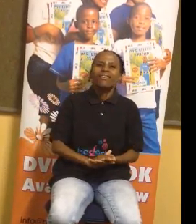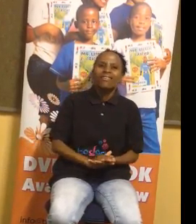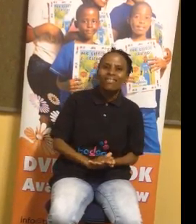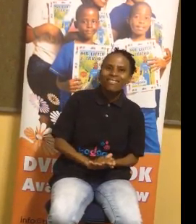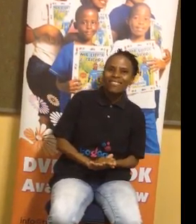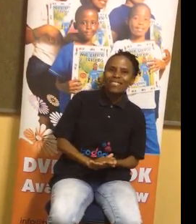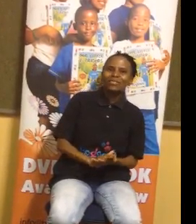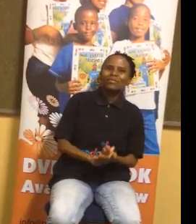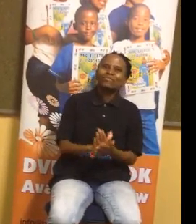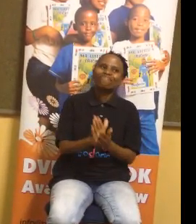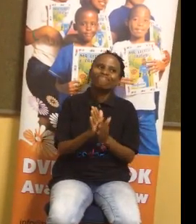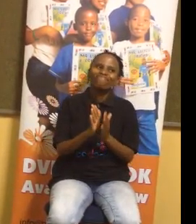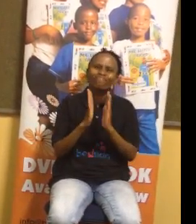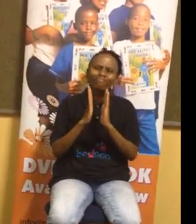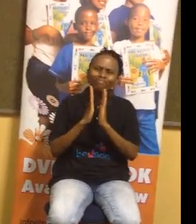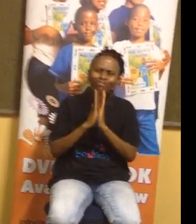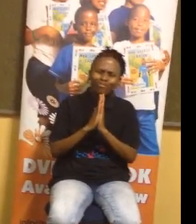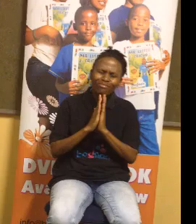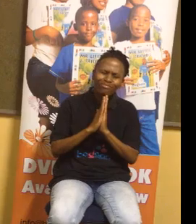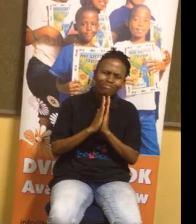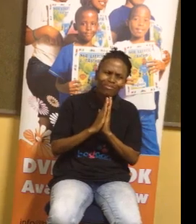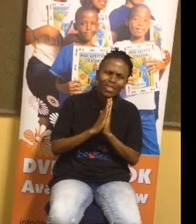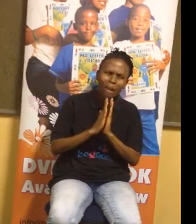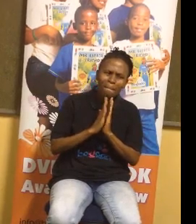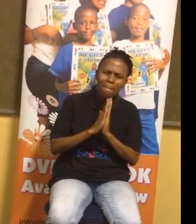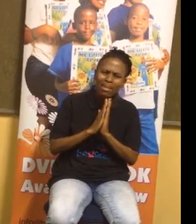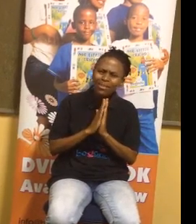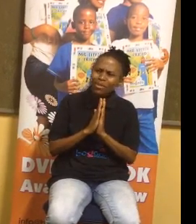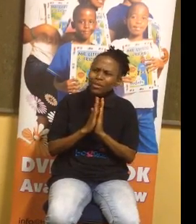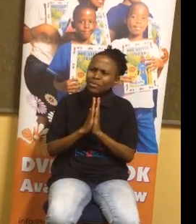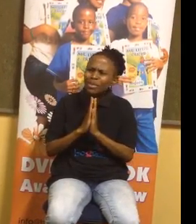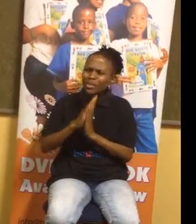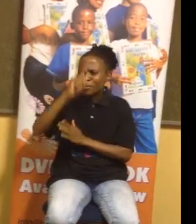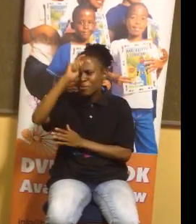Please, boys and girls, support Mr. Litter and friends.